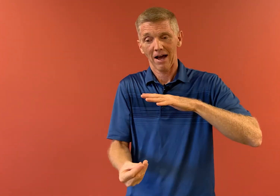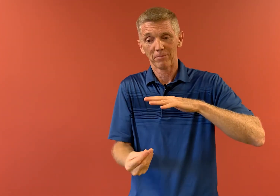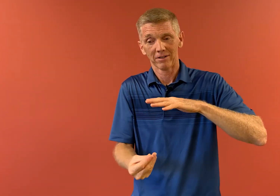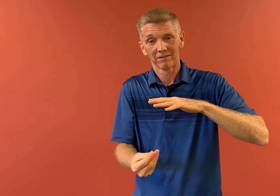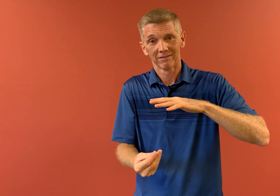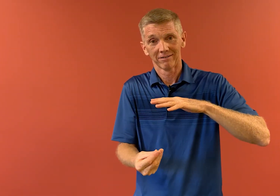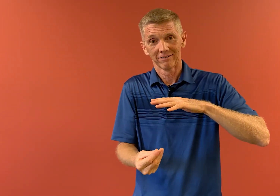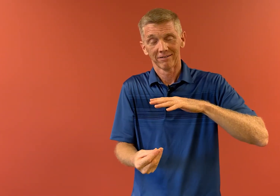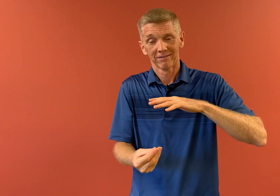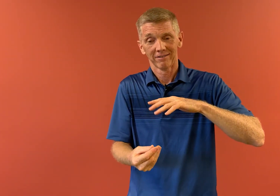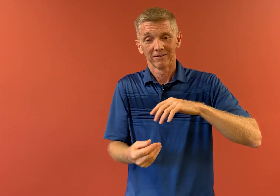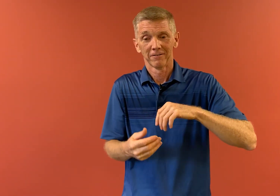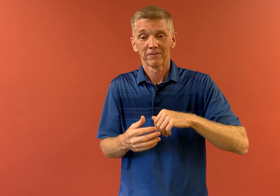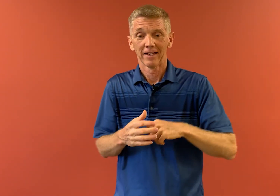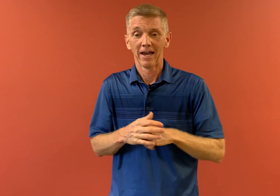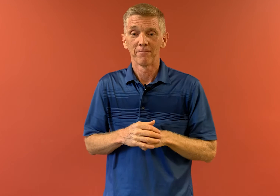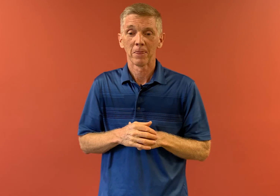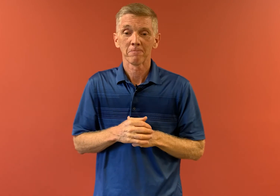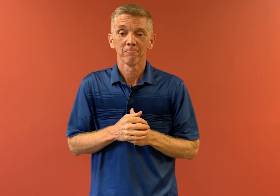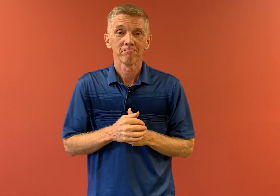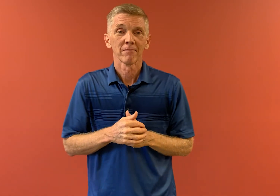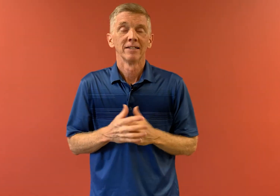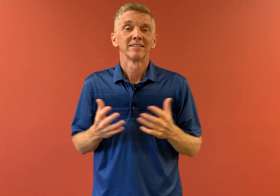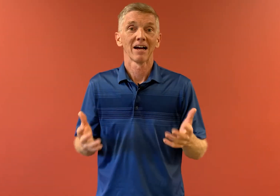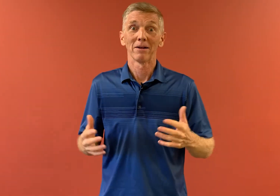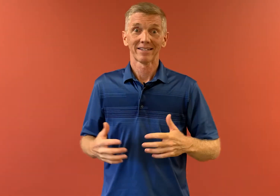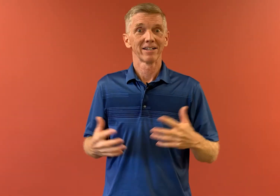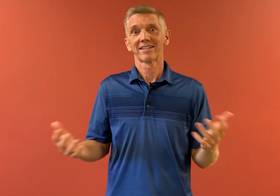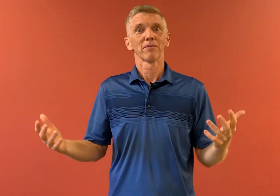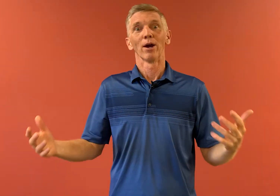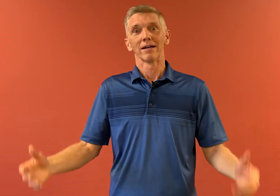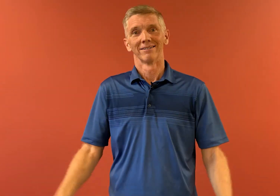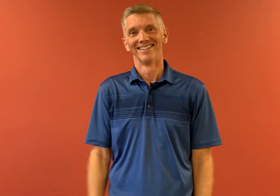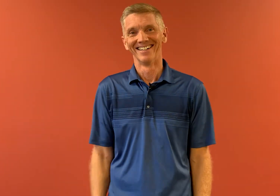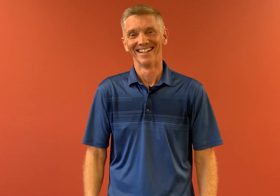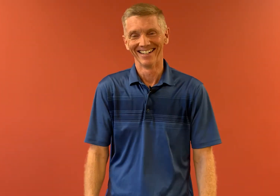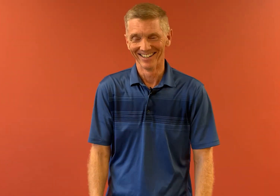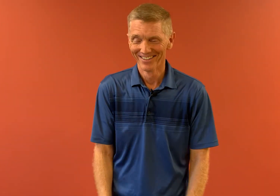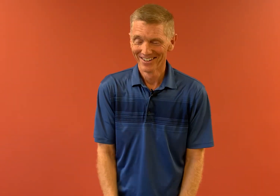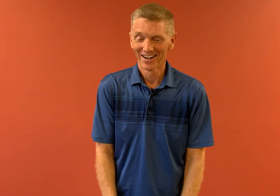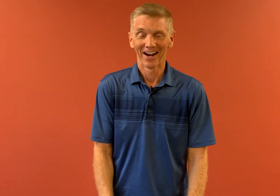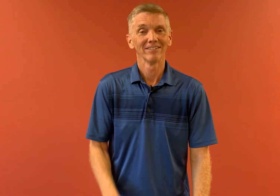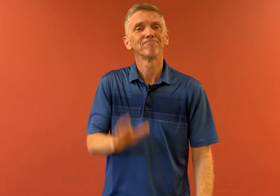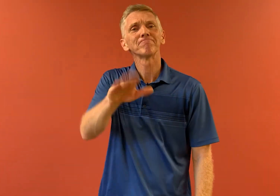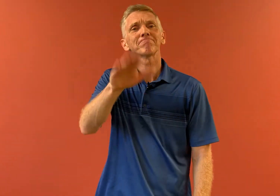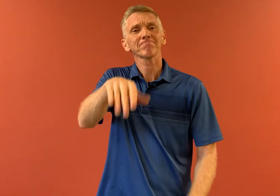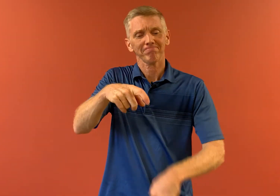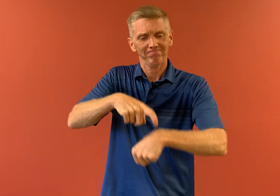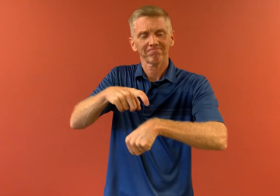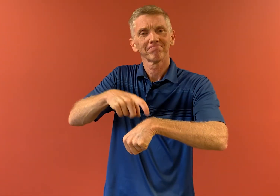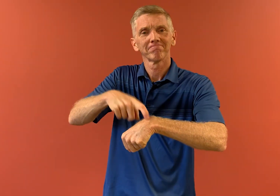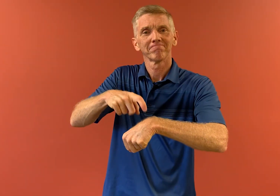copy. Okay. Let's take a break. All right.